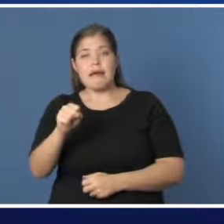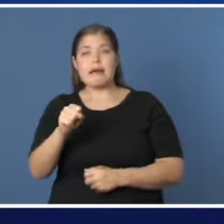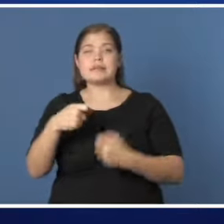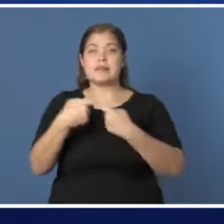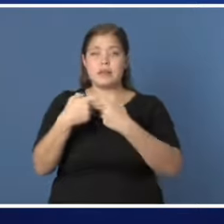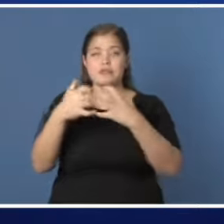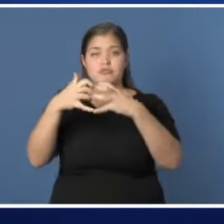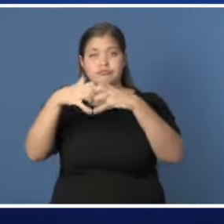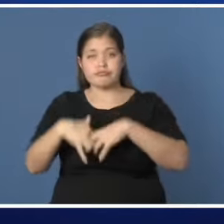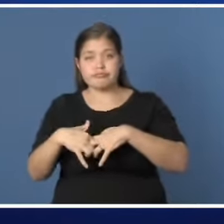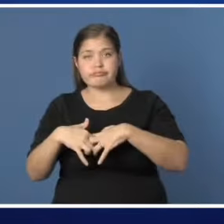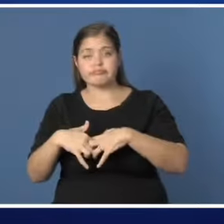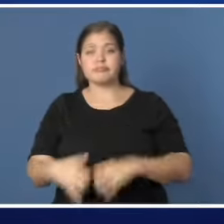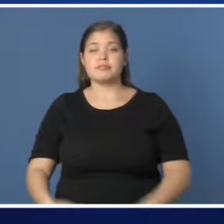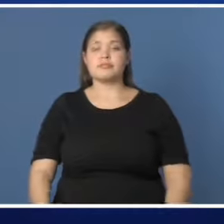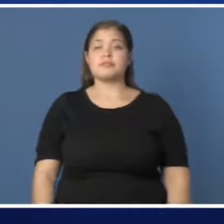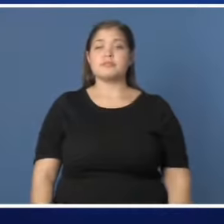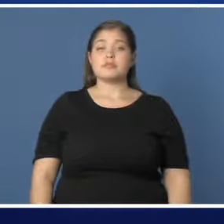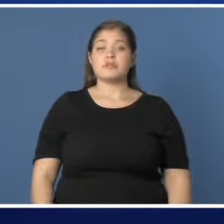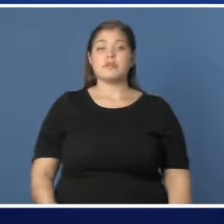utility failures,